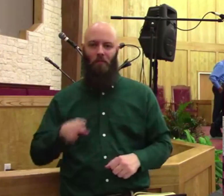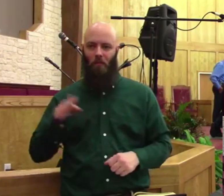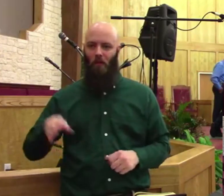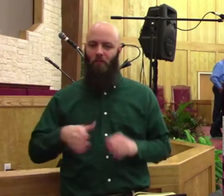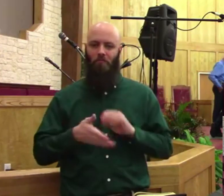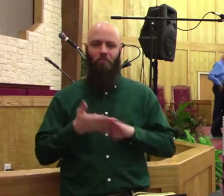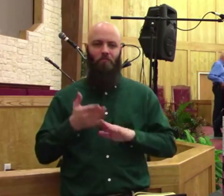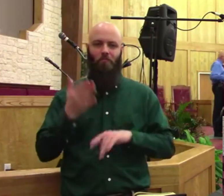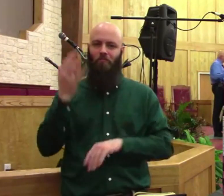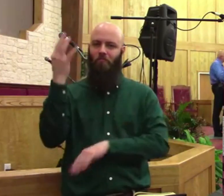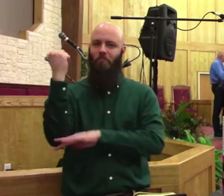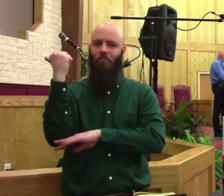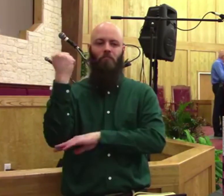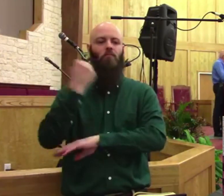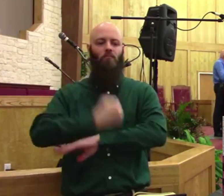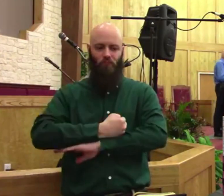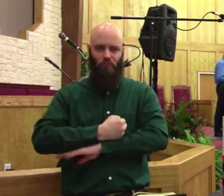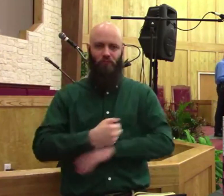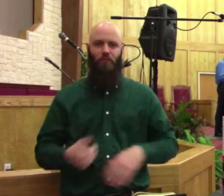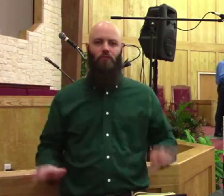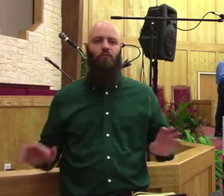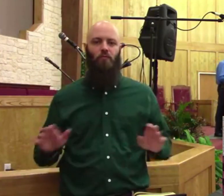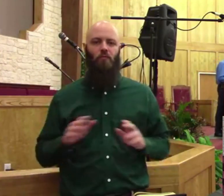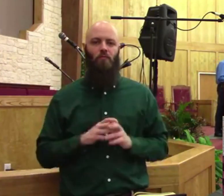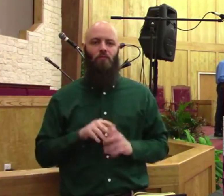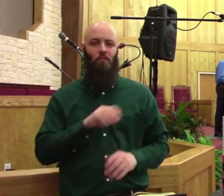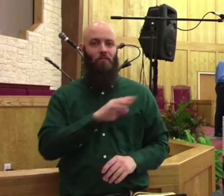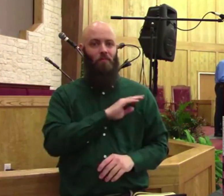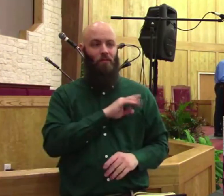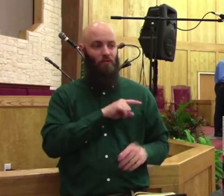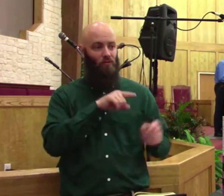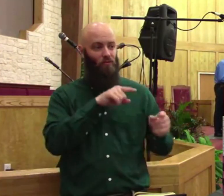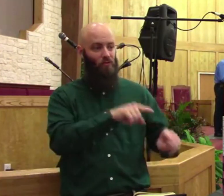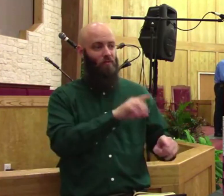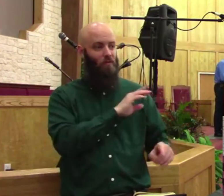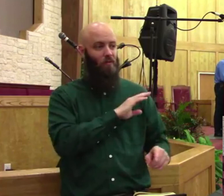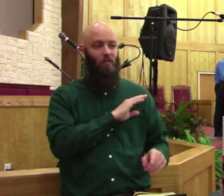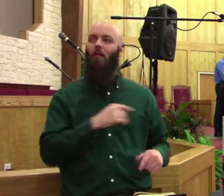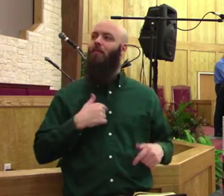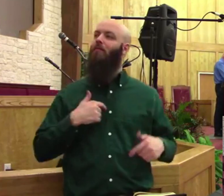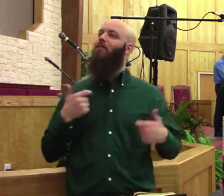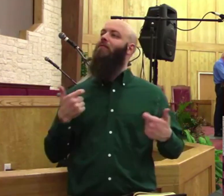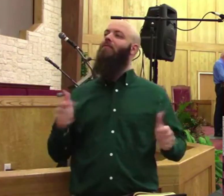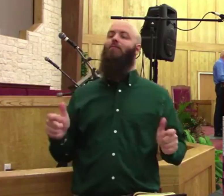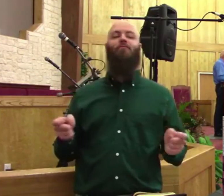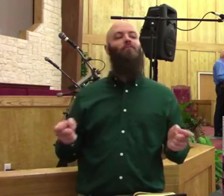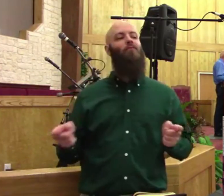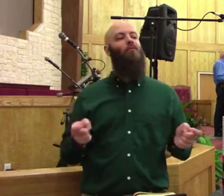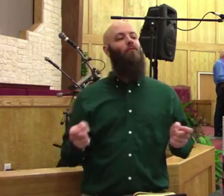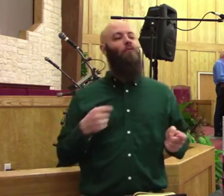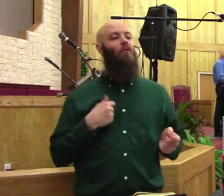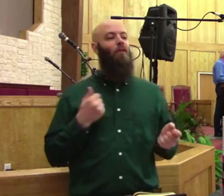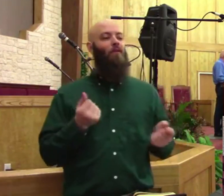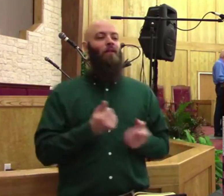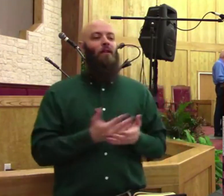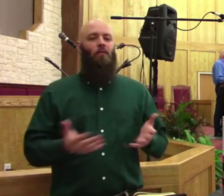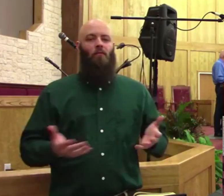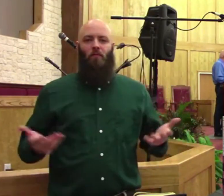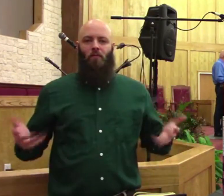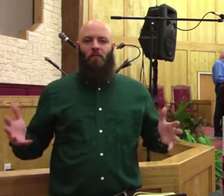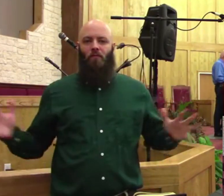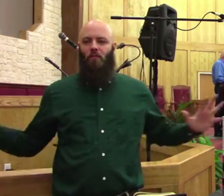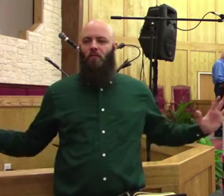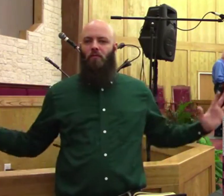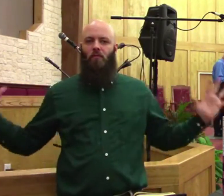longer. While Belshazzar was proclaiming he was in charge of everything, his demise was being